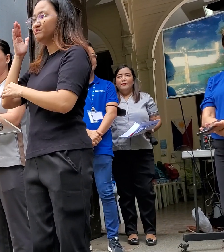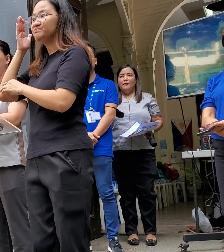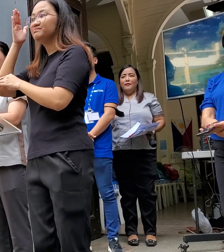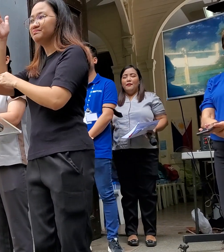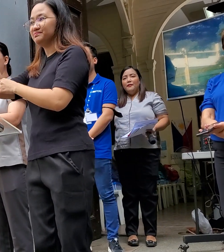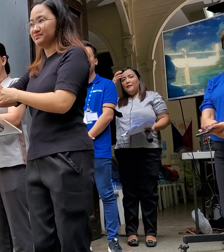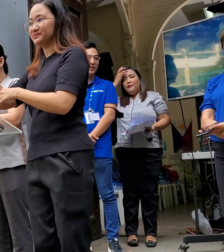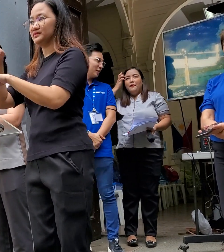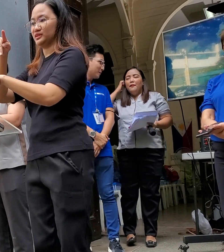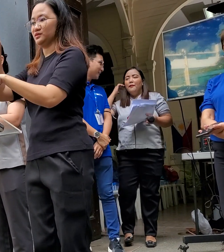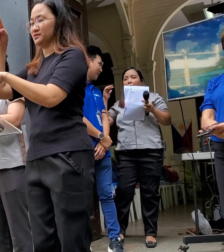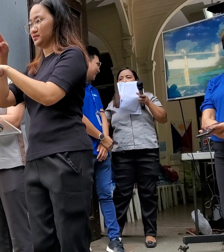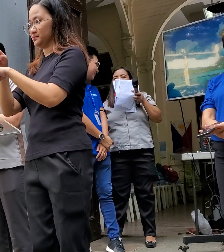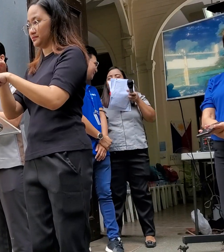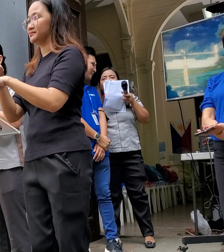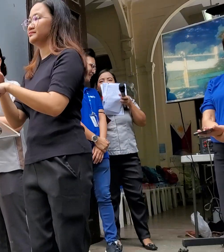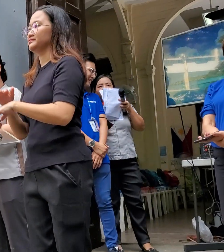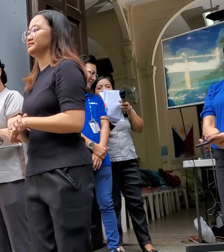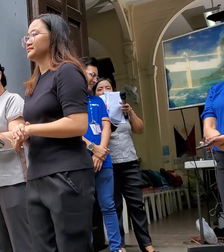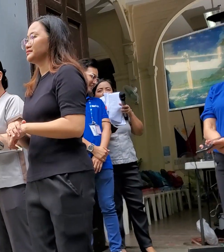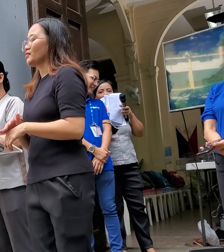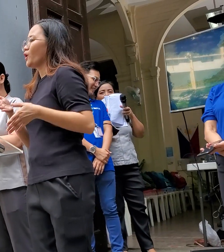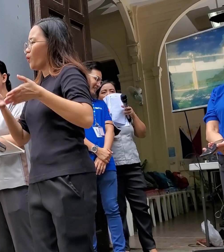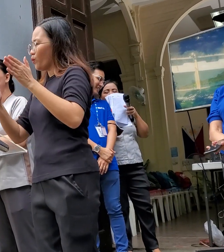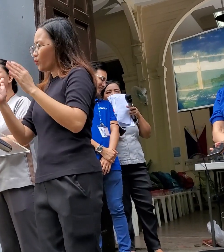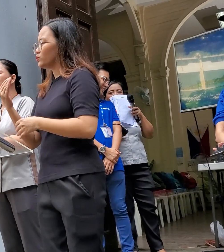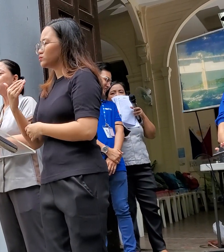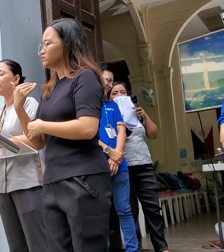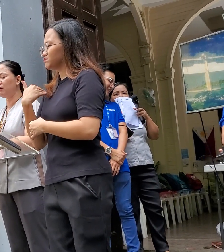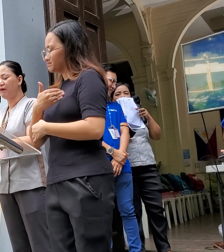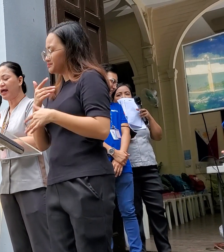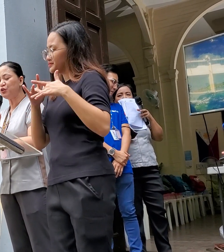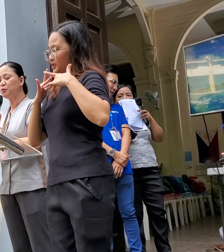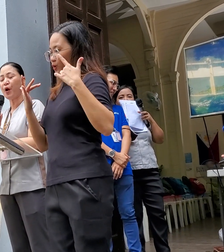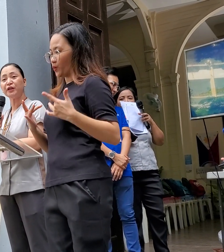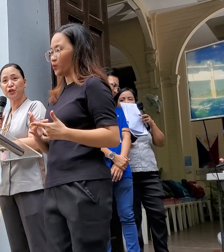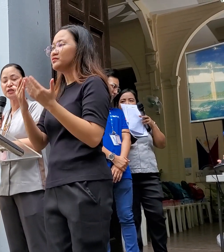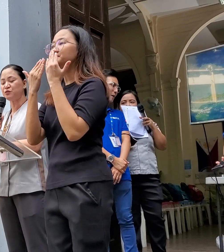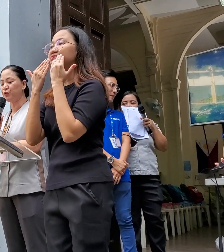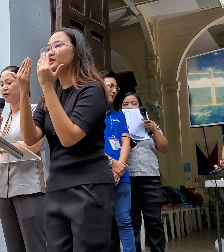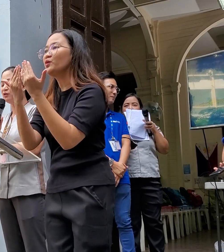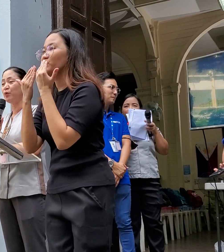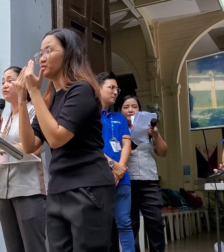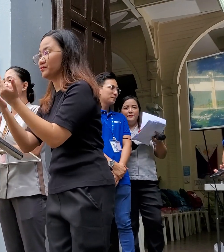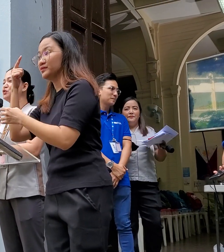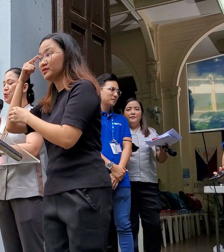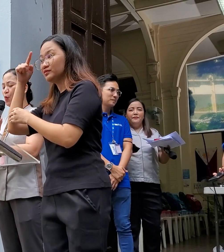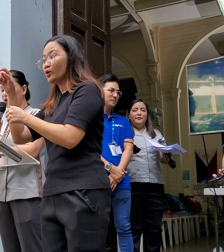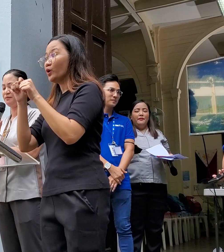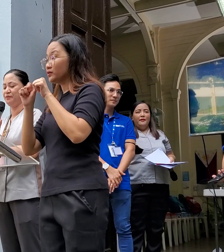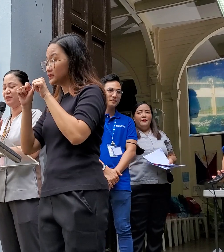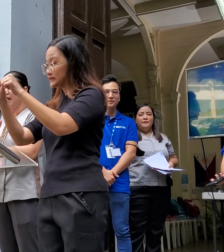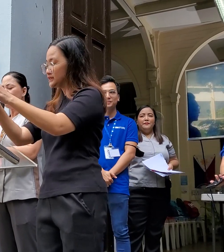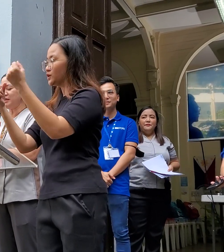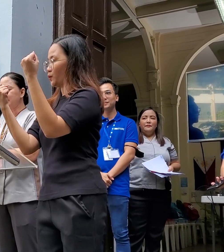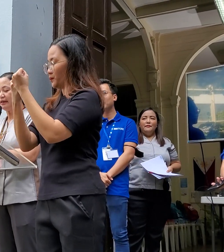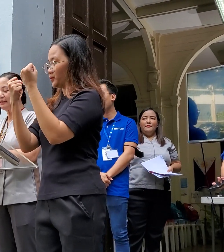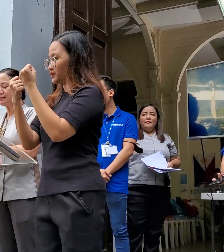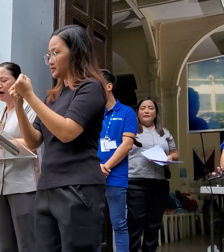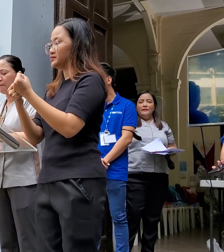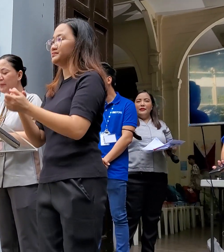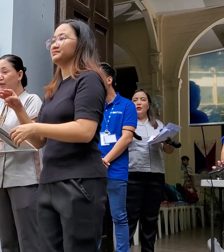Philippines. Allow me to extend our heartfelt gratitude to our valued partners for their unwavering support.